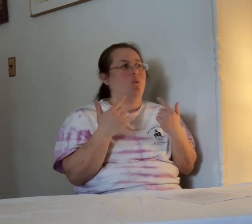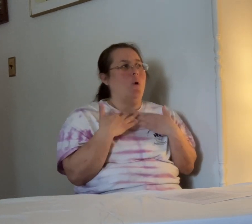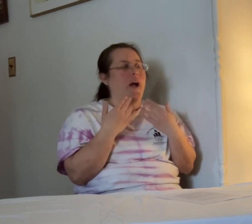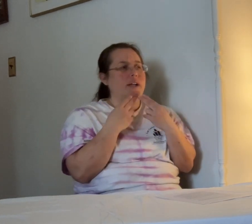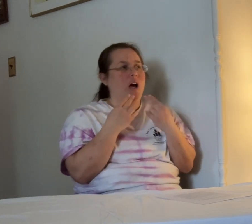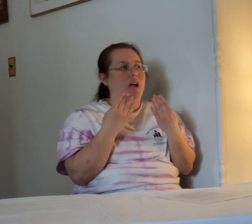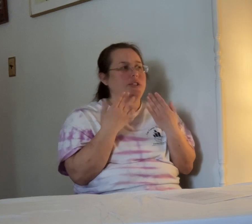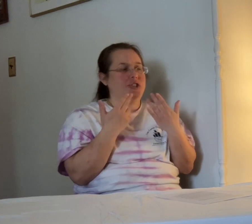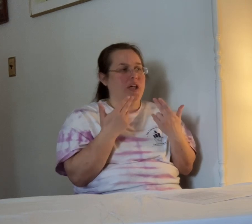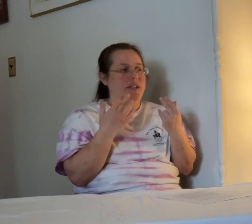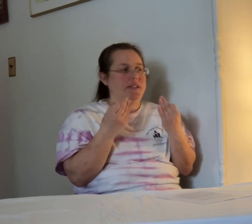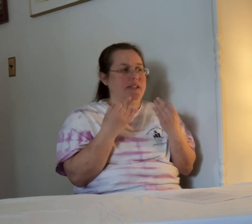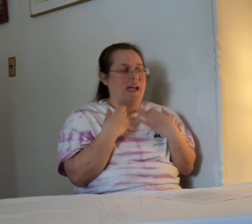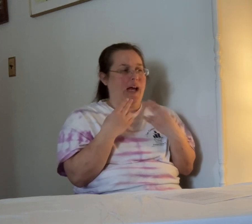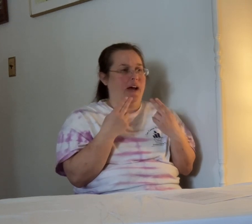why not just have